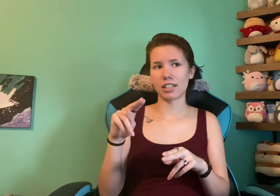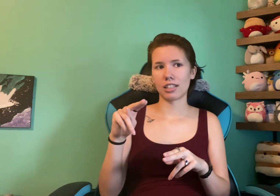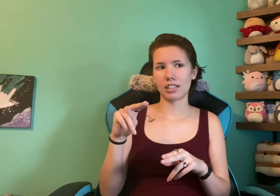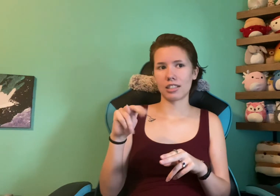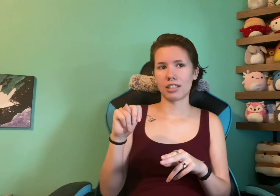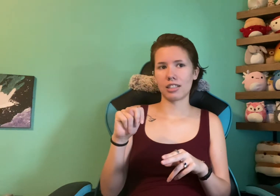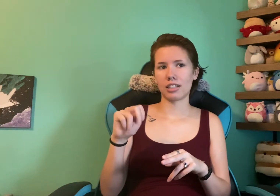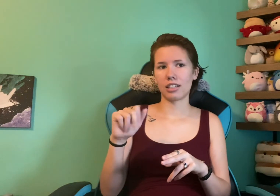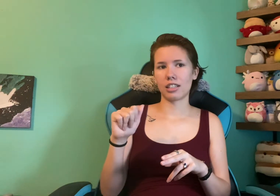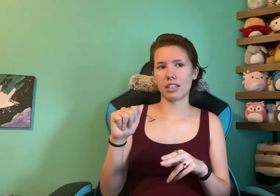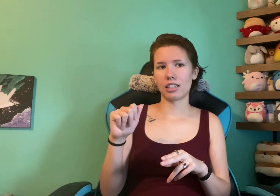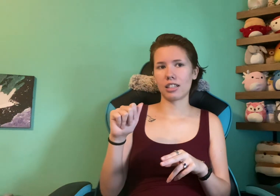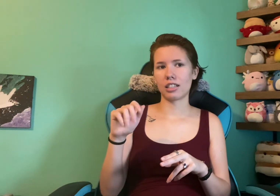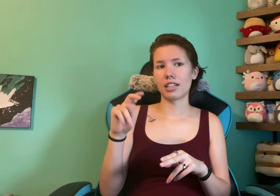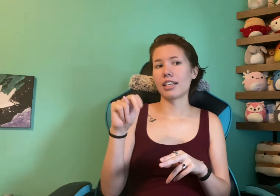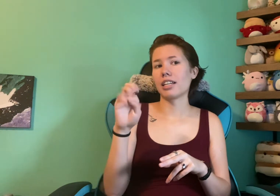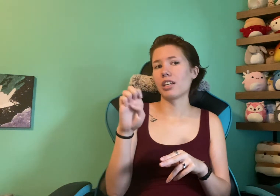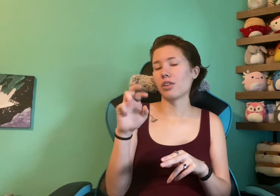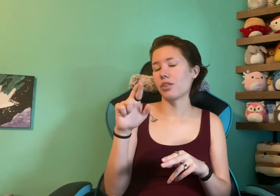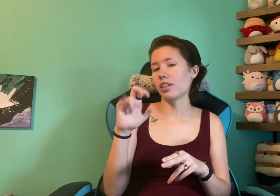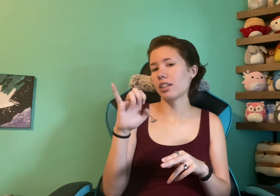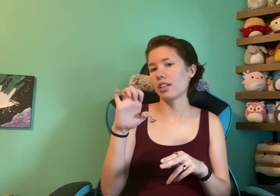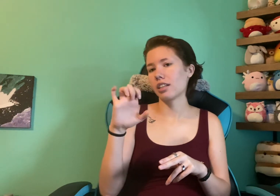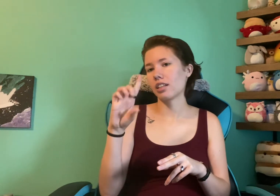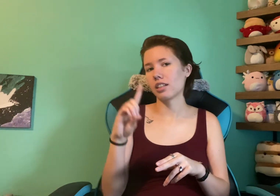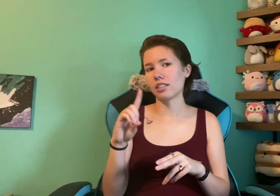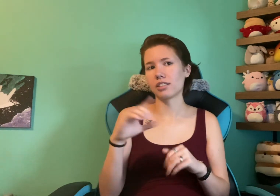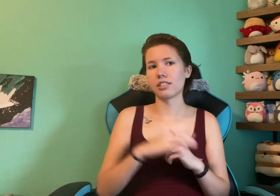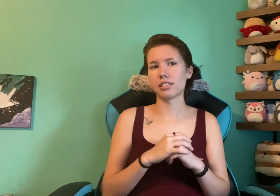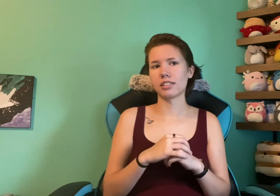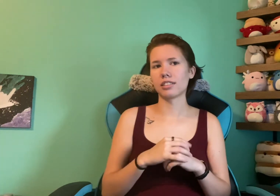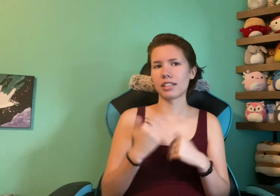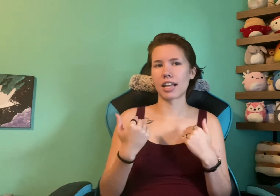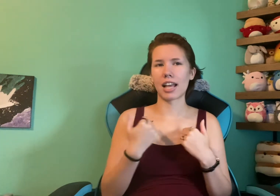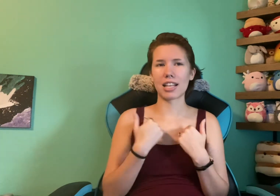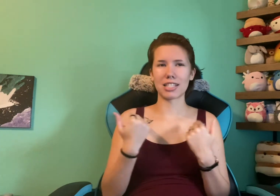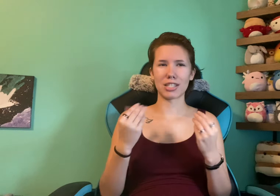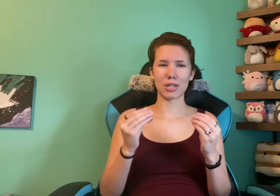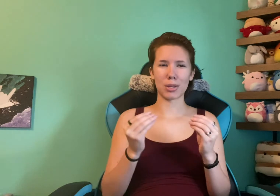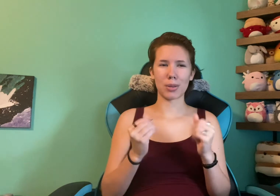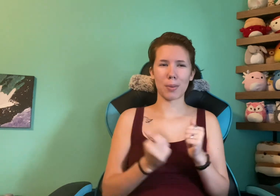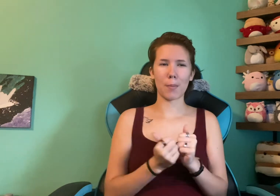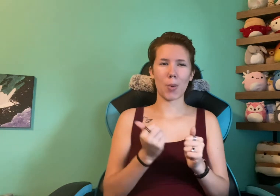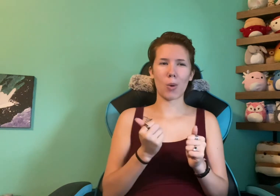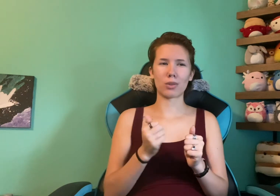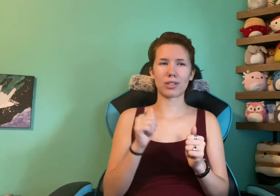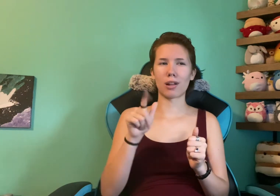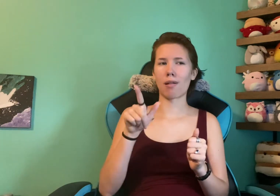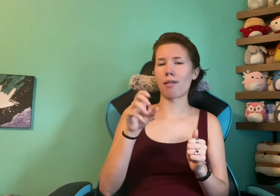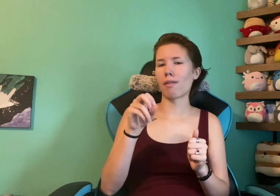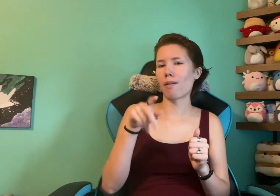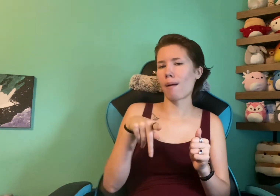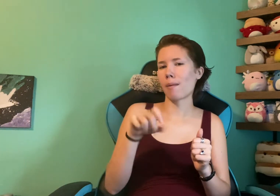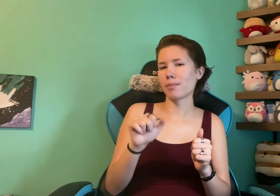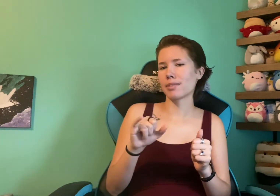Nereid has the most eccentric orbit, the most lopsided elliptical type orbit for a large moon in the solar